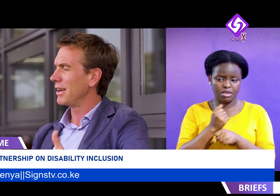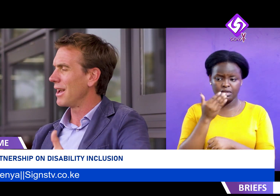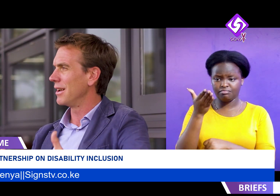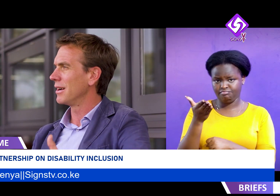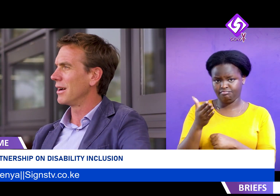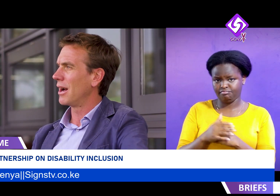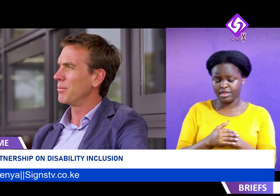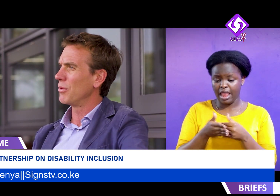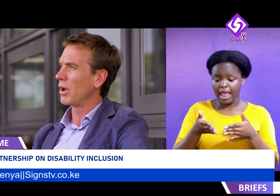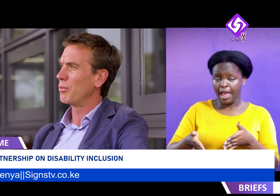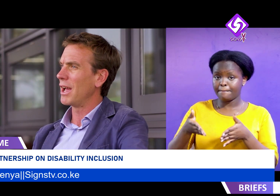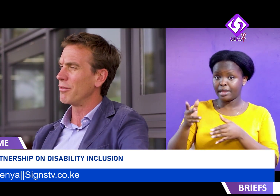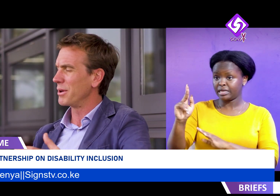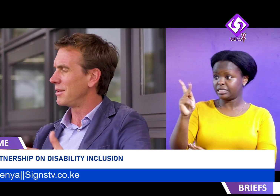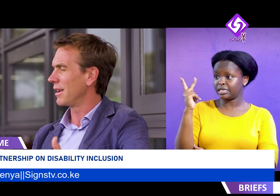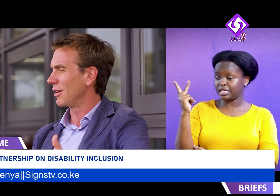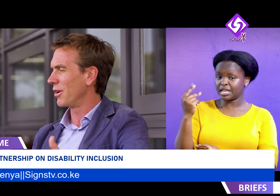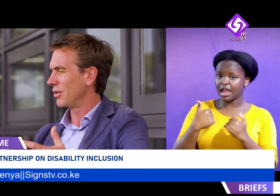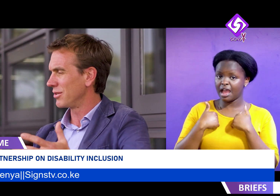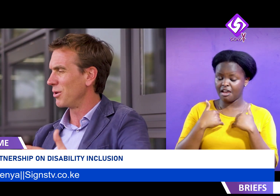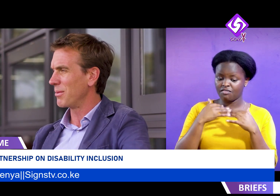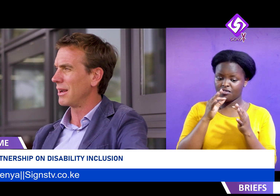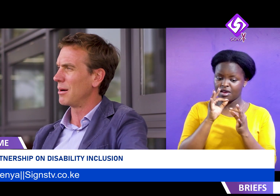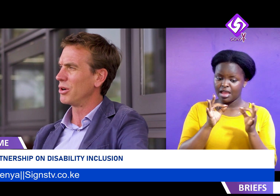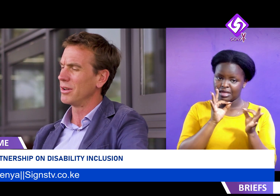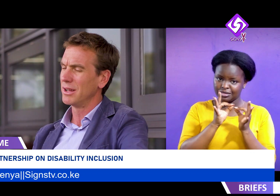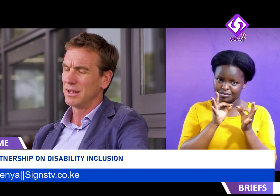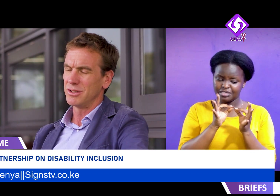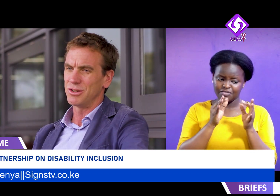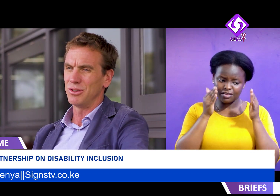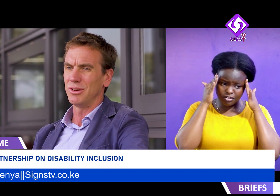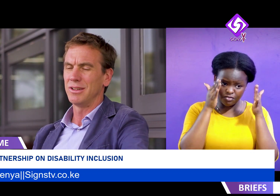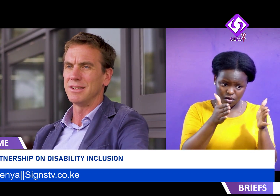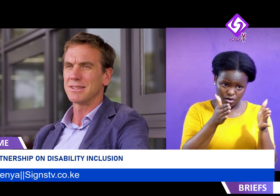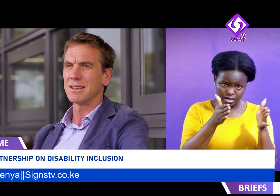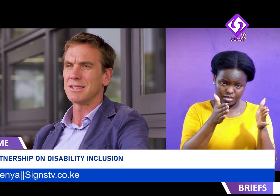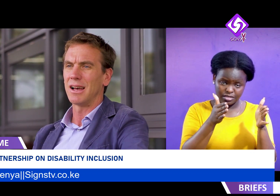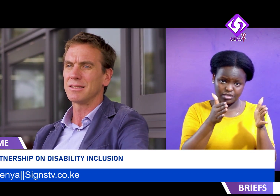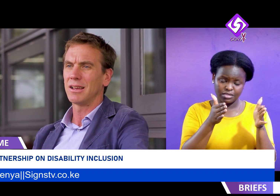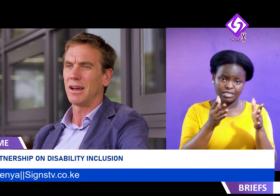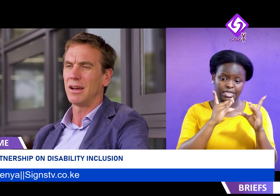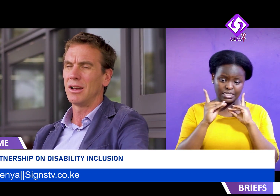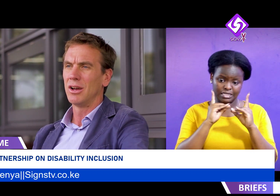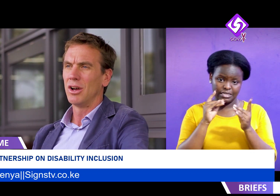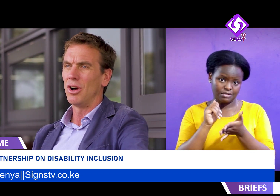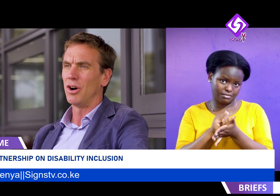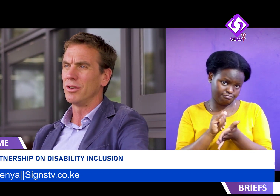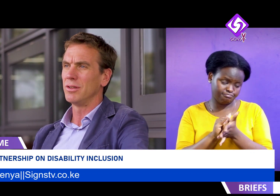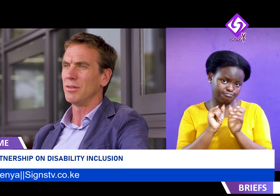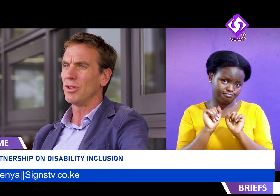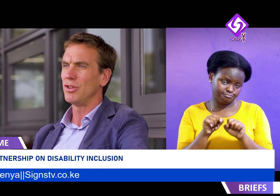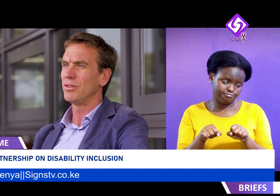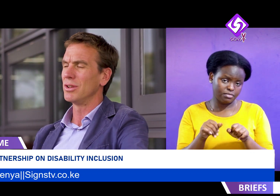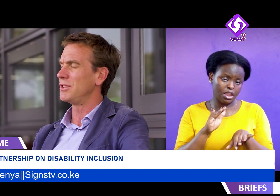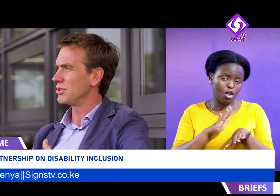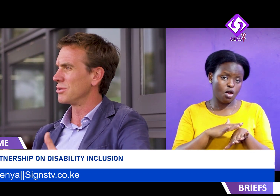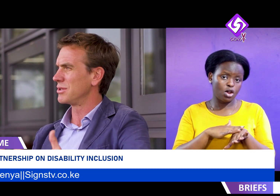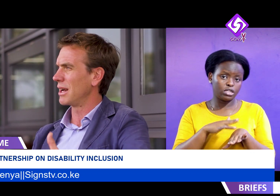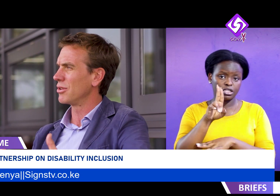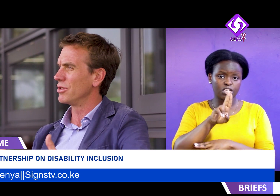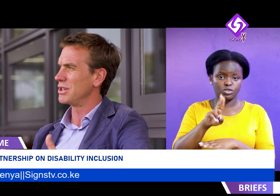Here in Kenya, we have a particular focus, and we may come on to discuss that, on the use